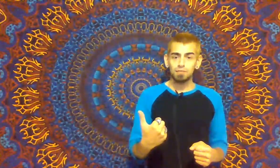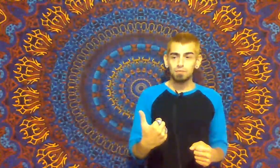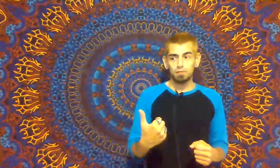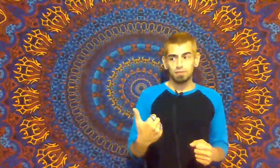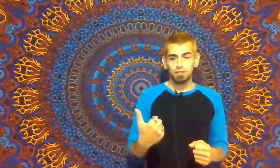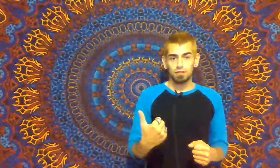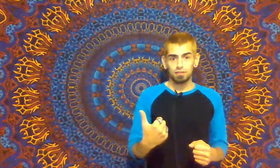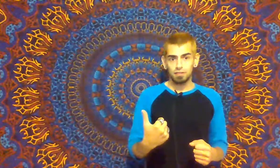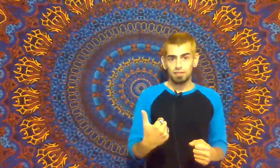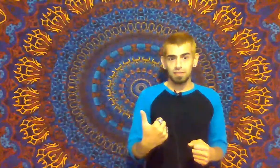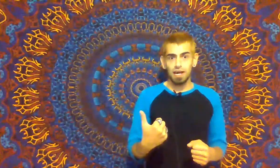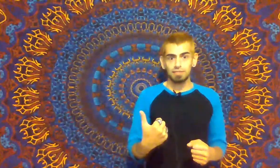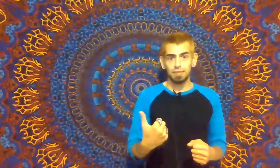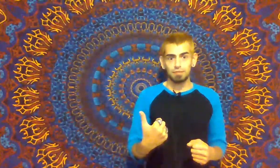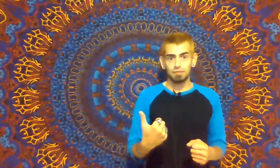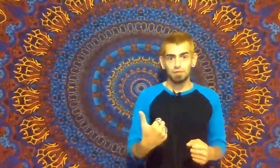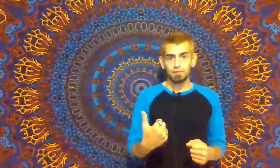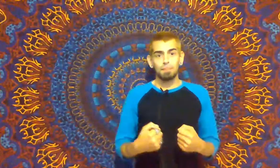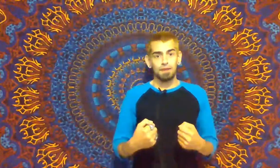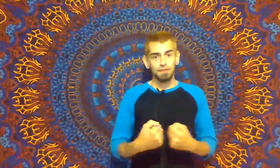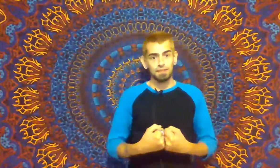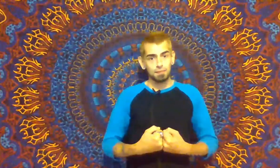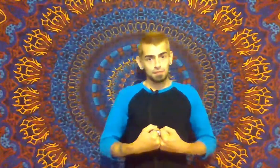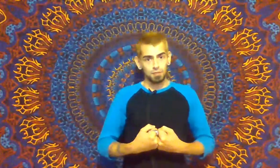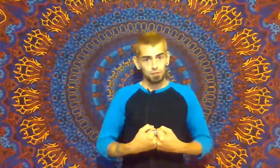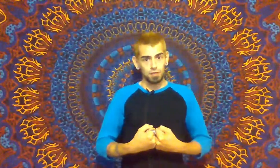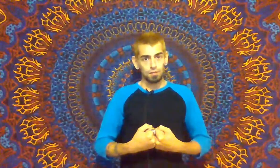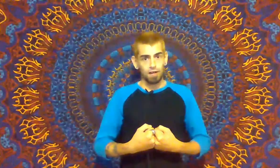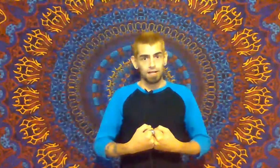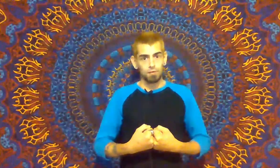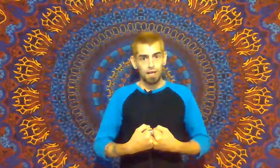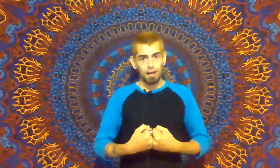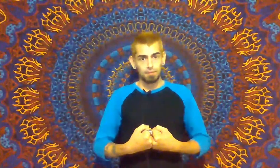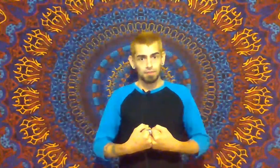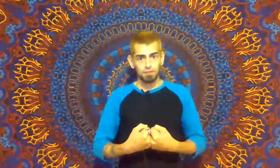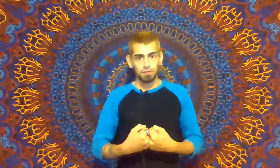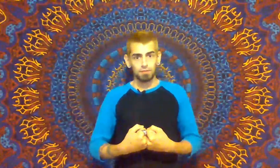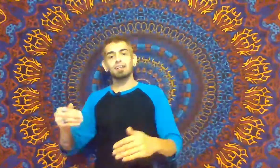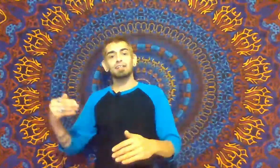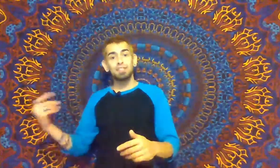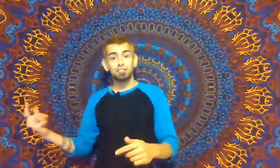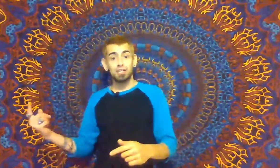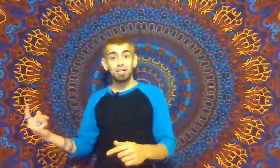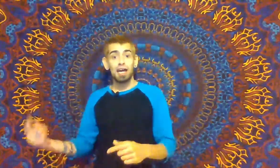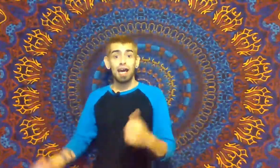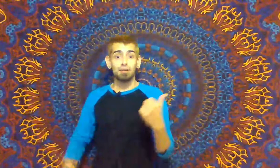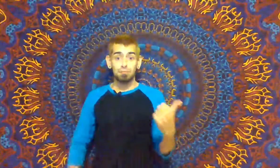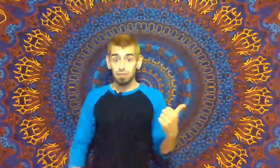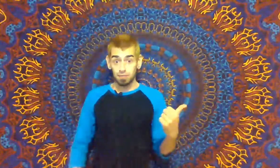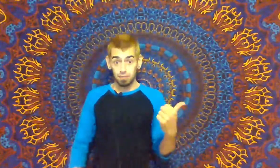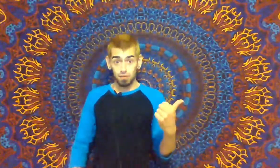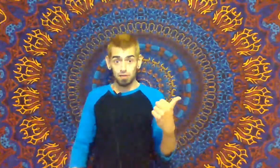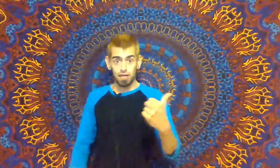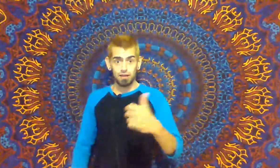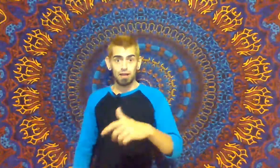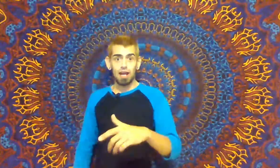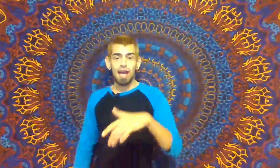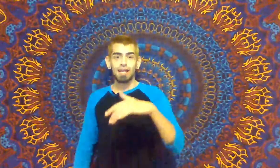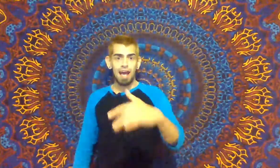where we saw her in the last episode. In this episode, we're going to find out what happened to her. Anisha had Mist go there and